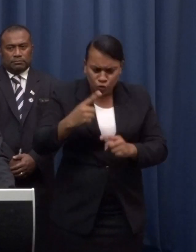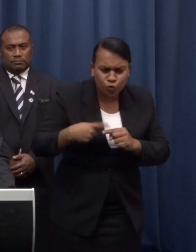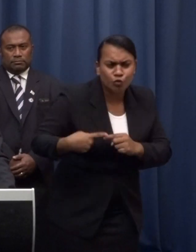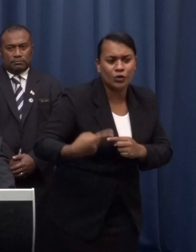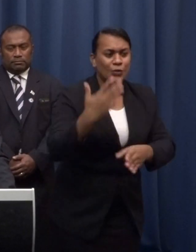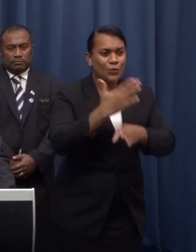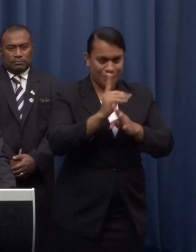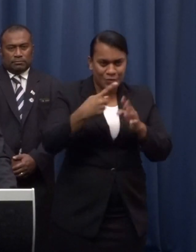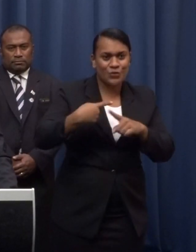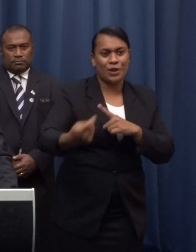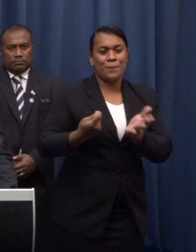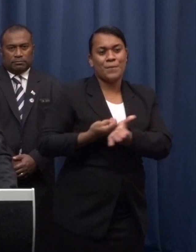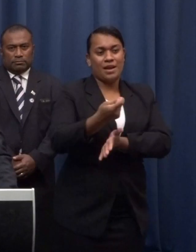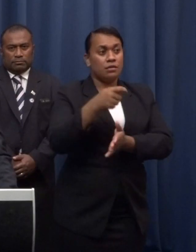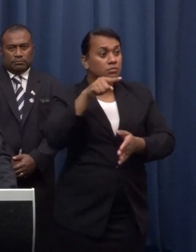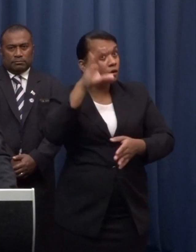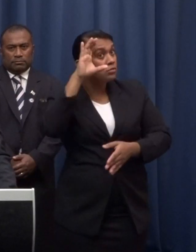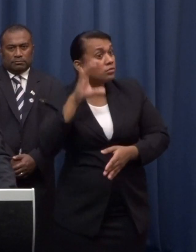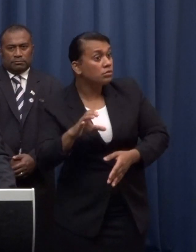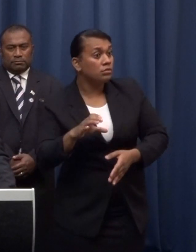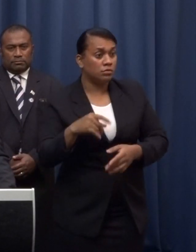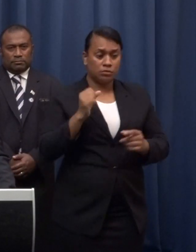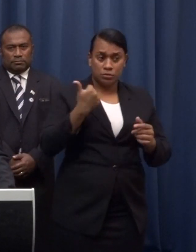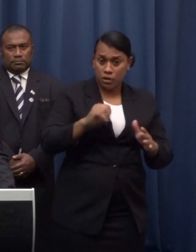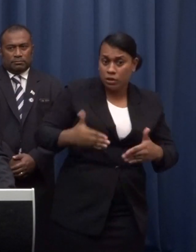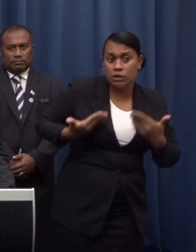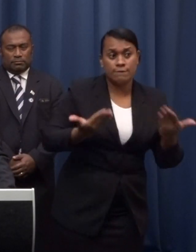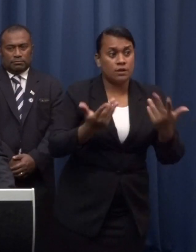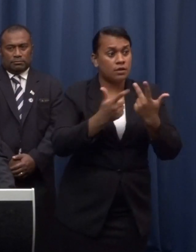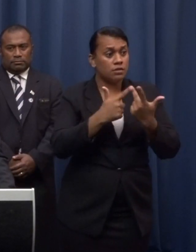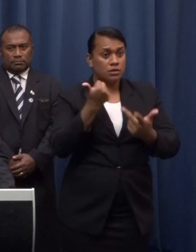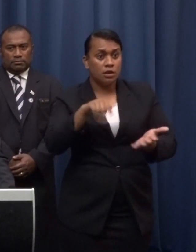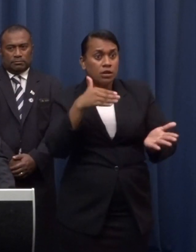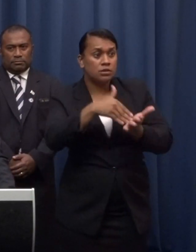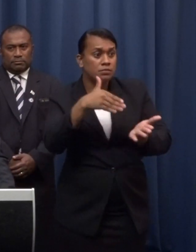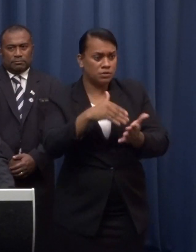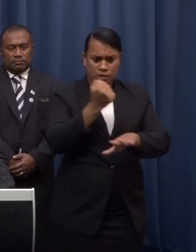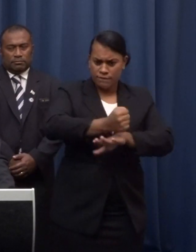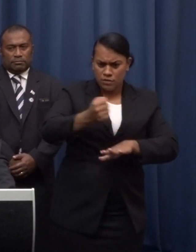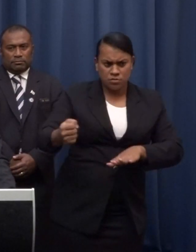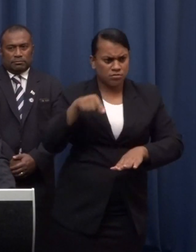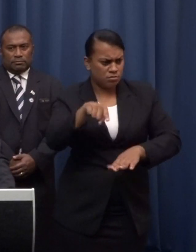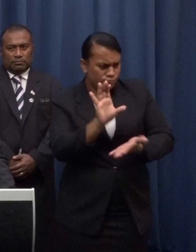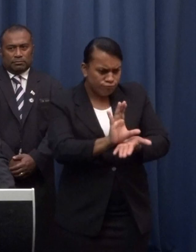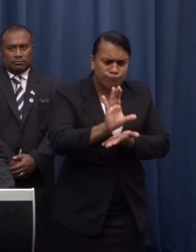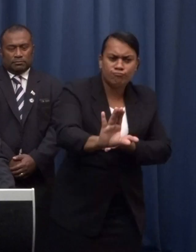some countries, they have, of course, given them various other incentives by government. Some, of course, have been very generous